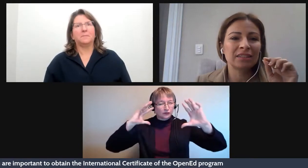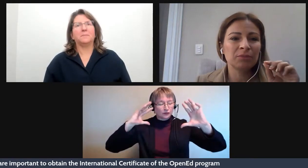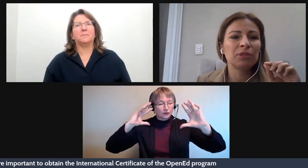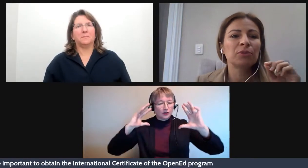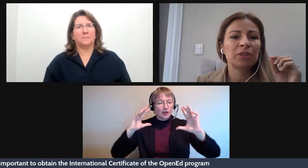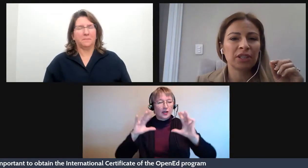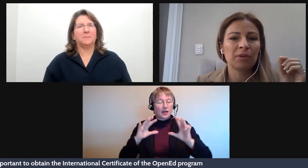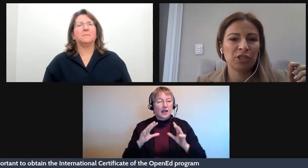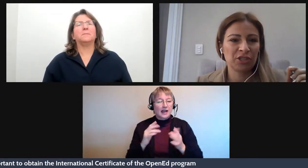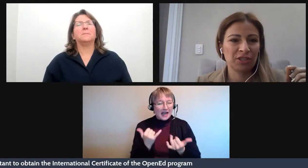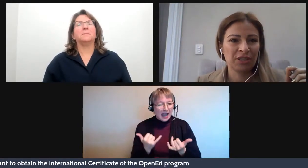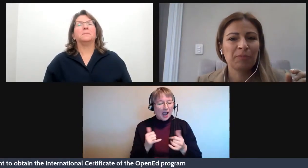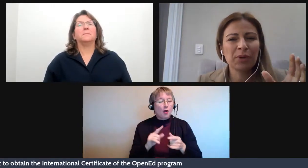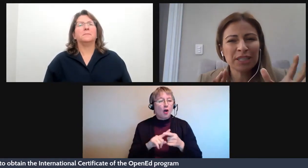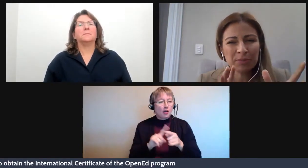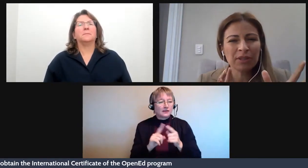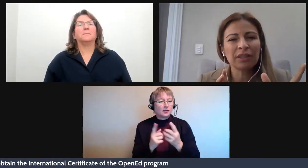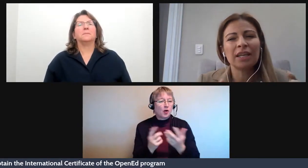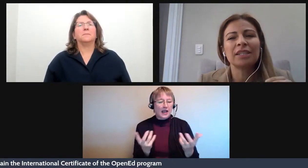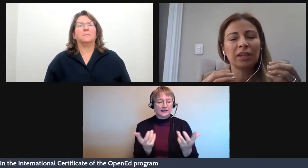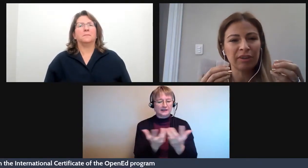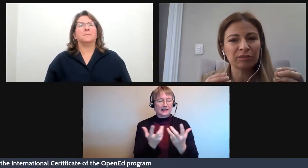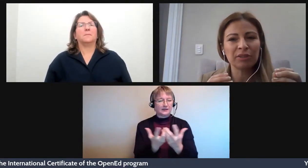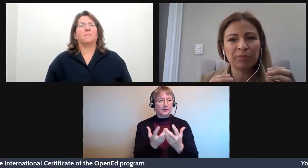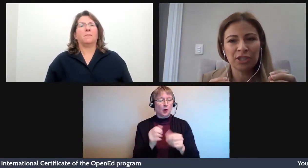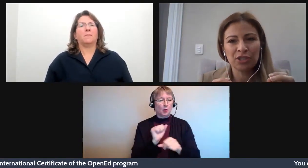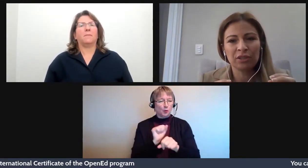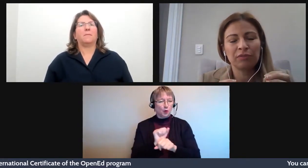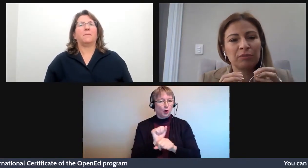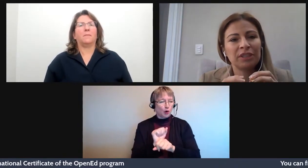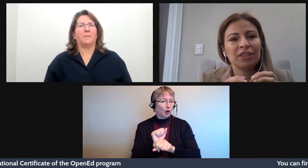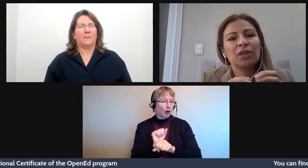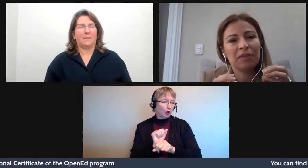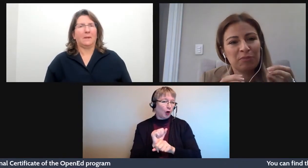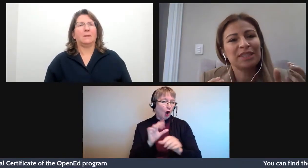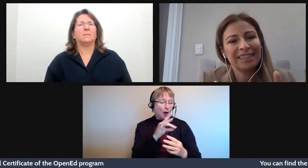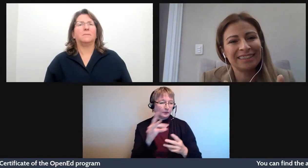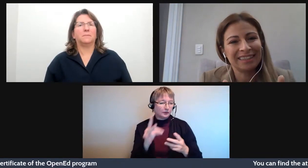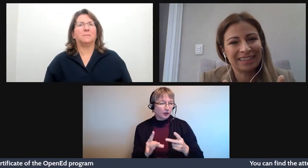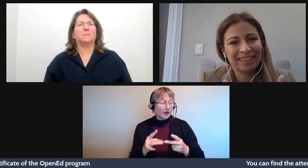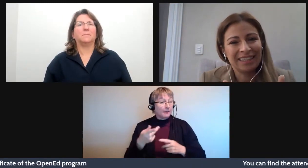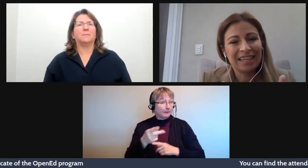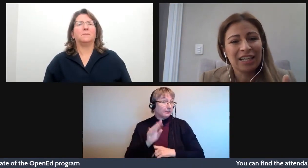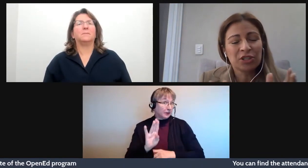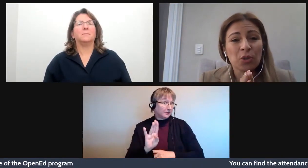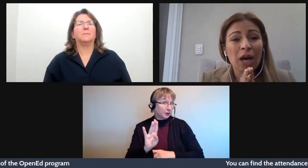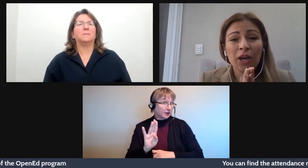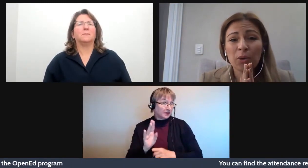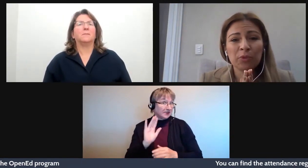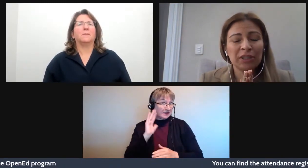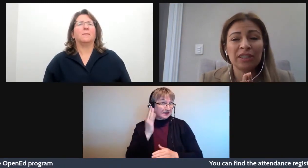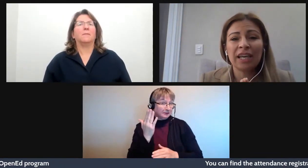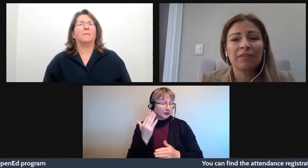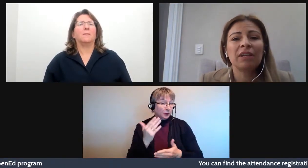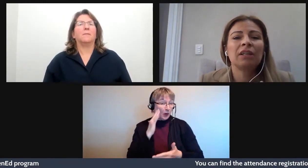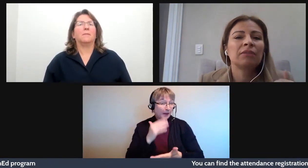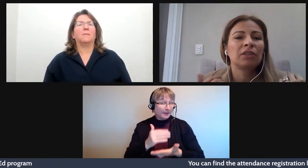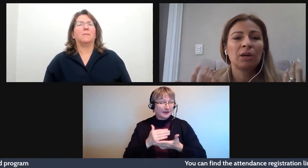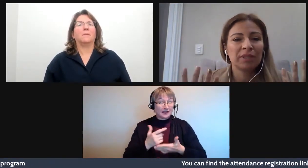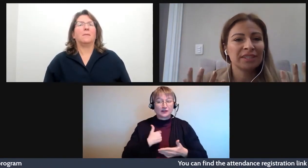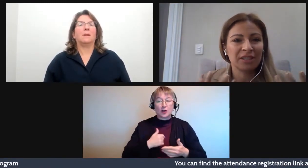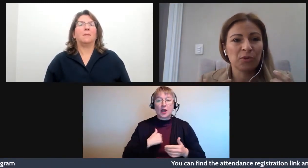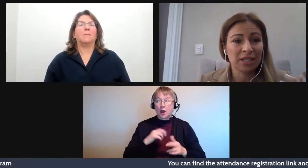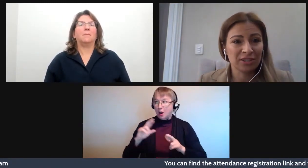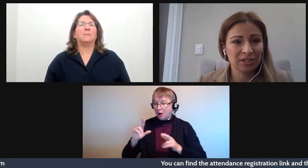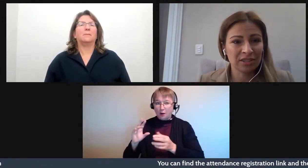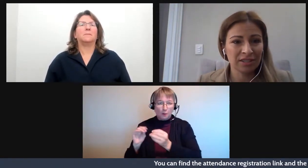an accessible work option, PressBooks as a grounded version of everything you have presented. So I hope we're gonna have a lot